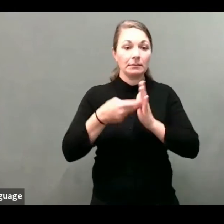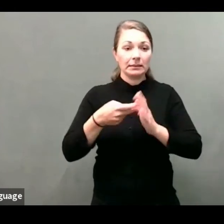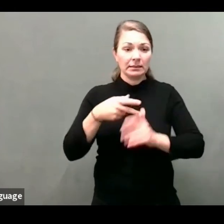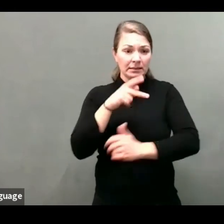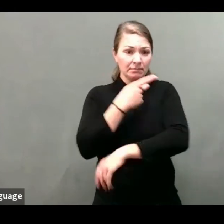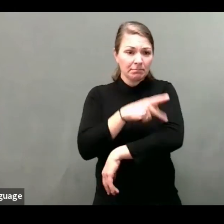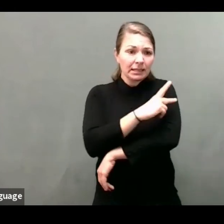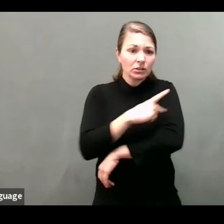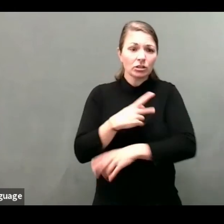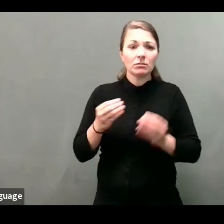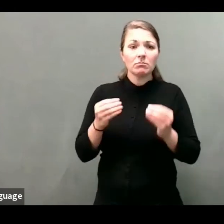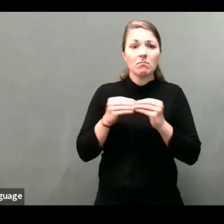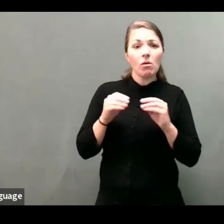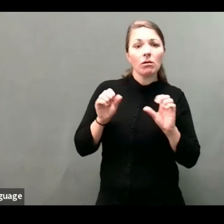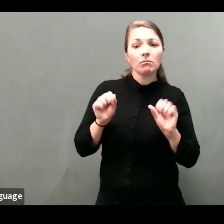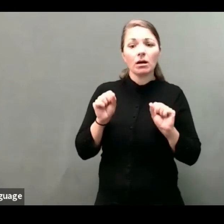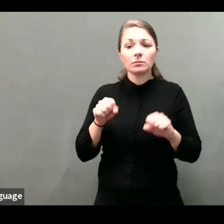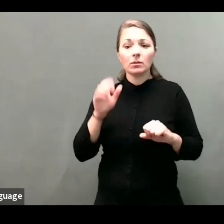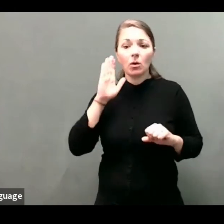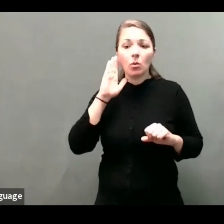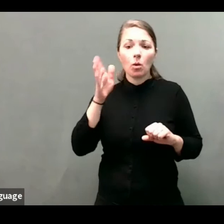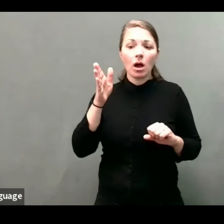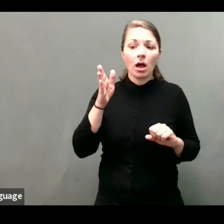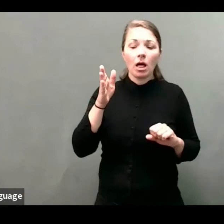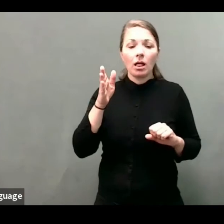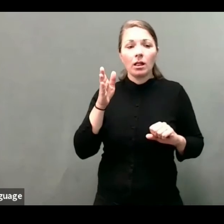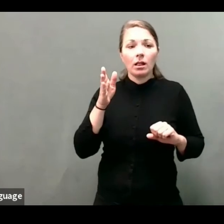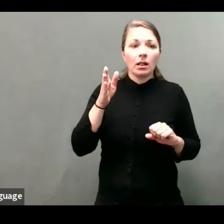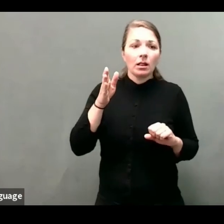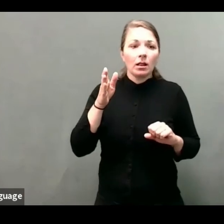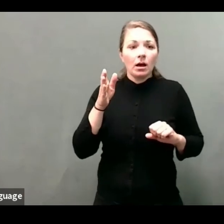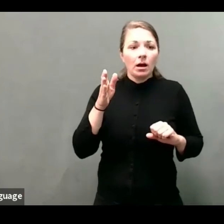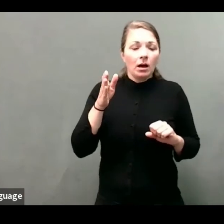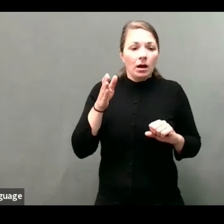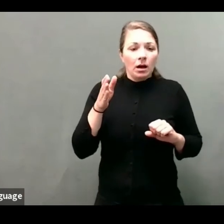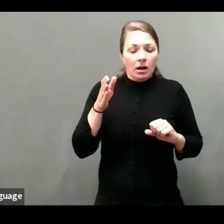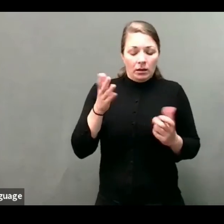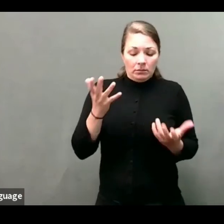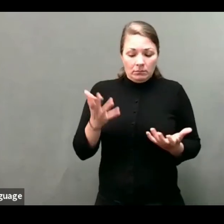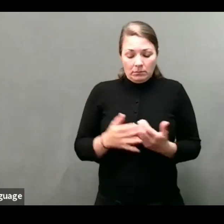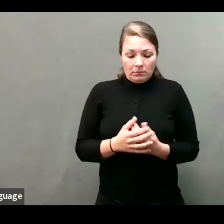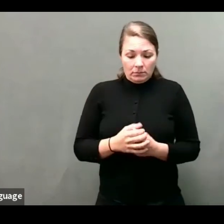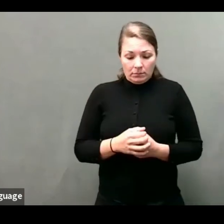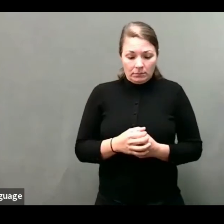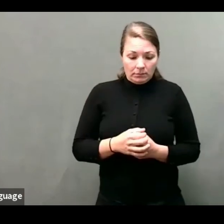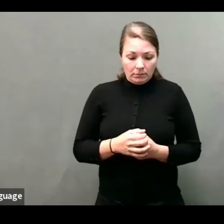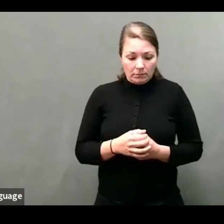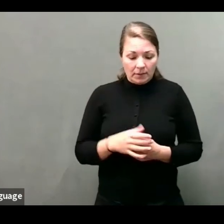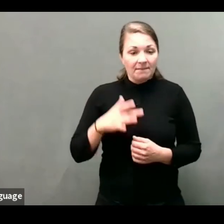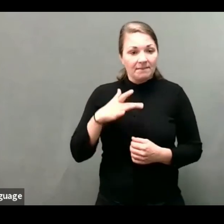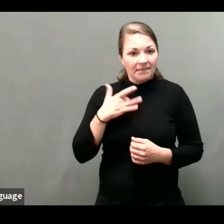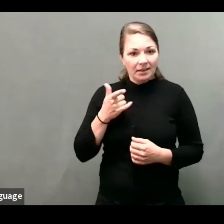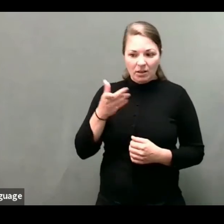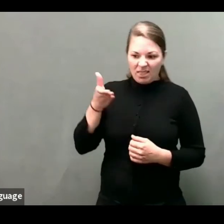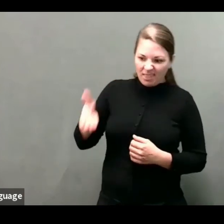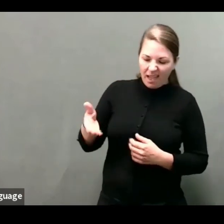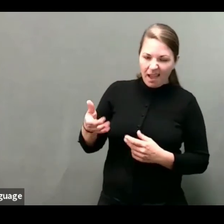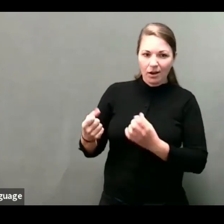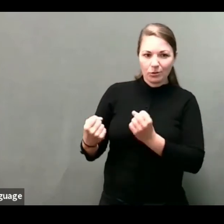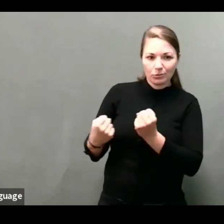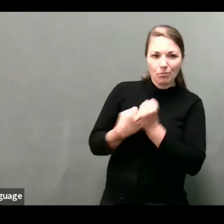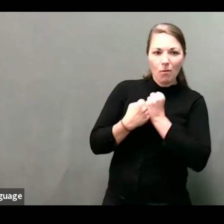likely to find a solution where you are there in a way that is supportive to